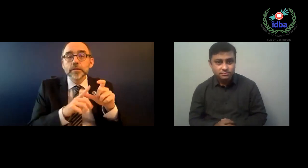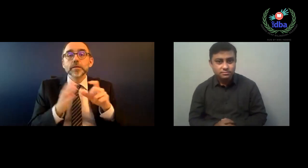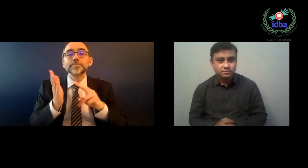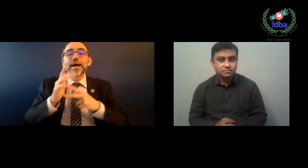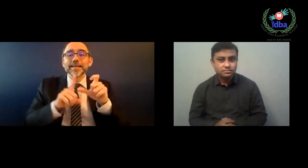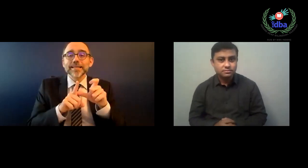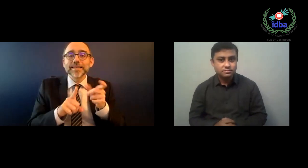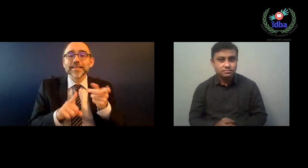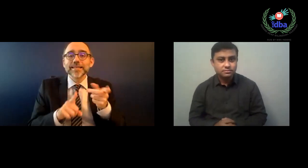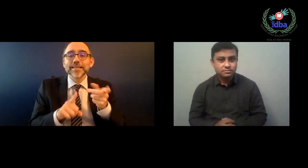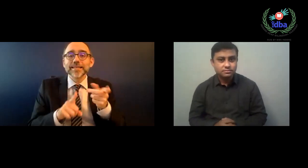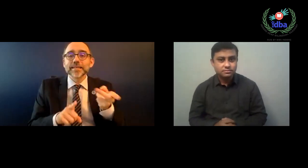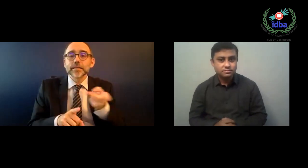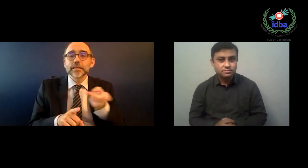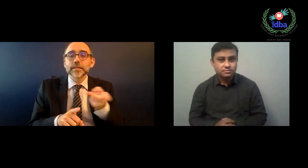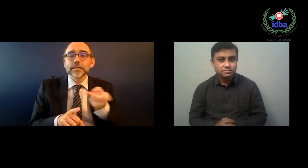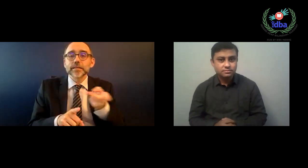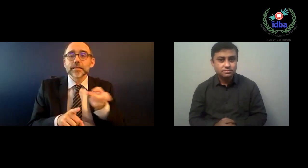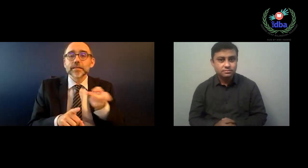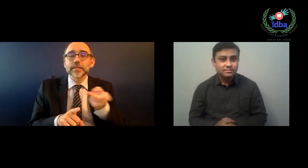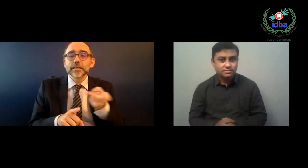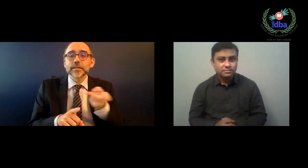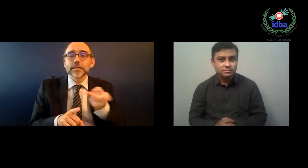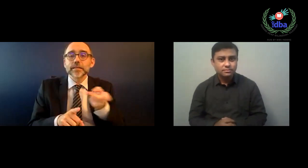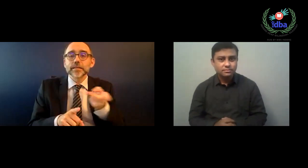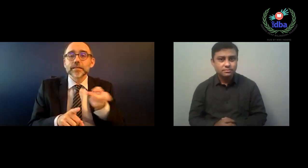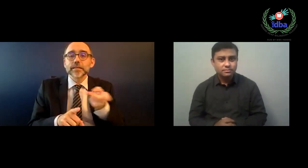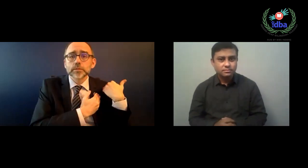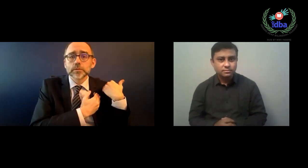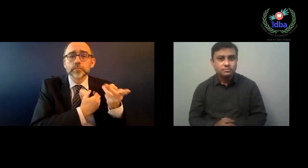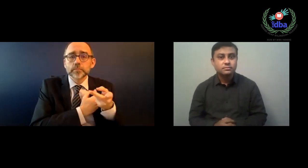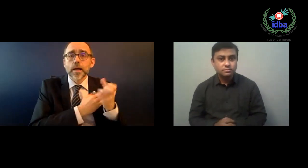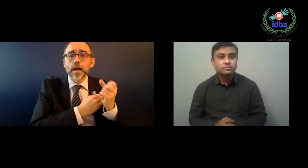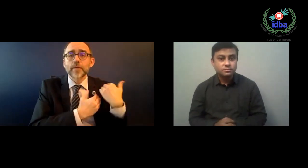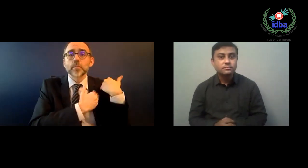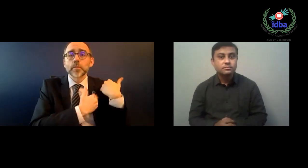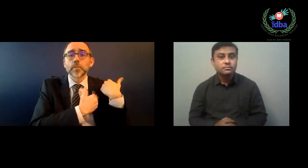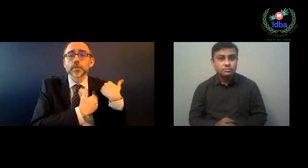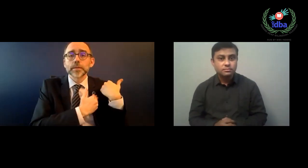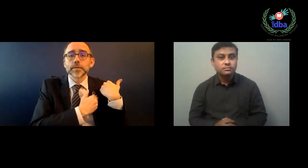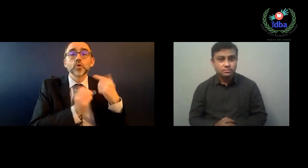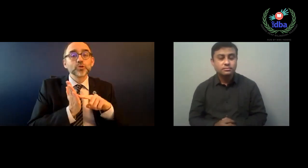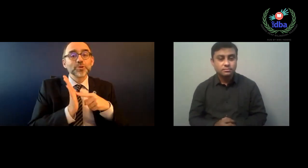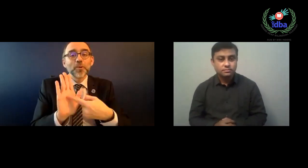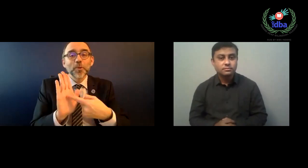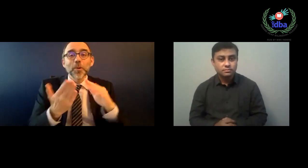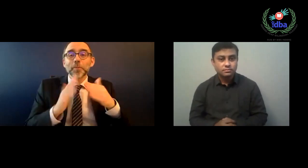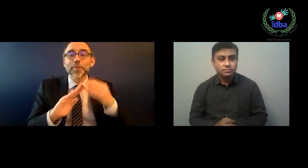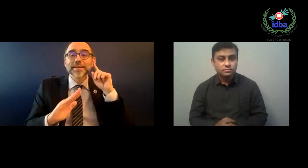Similarly, NAD and All India Federation of India has the big responsibility. They both are